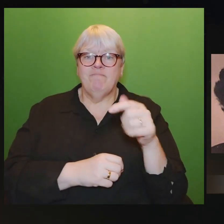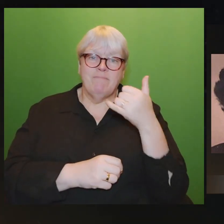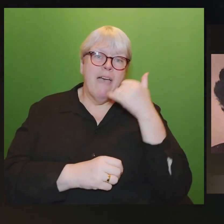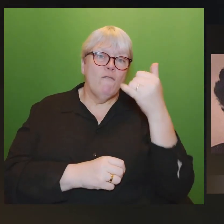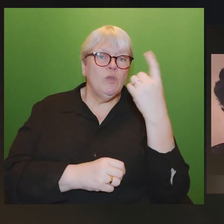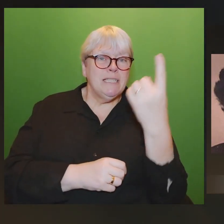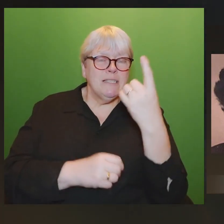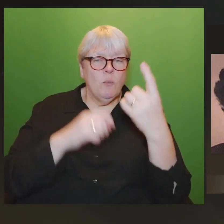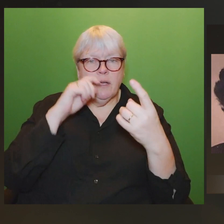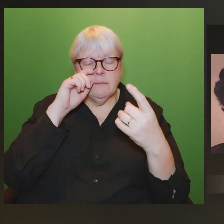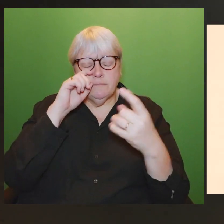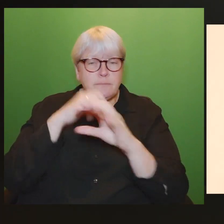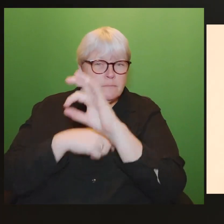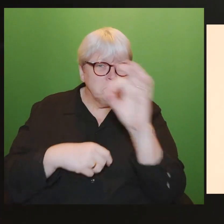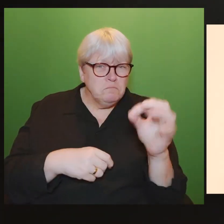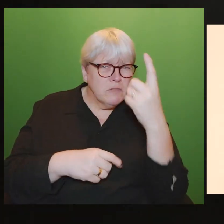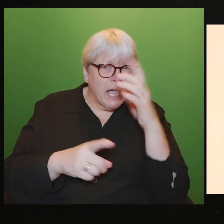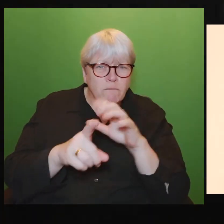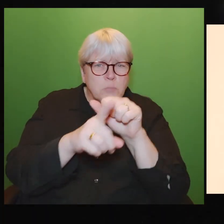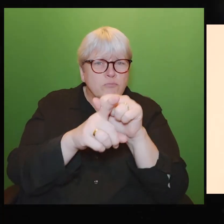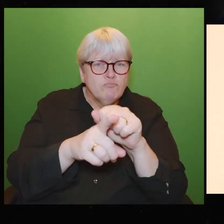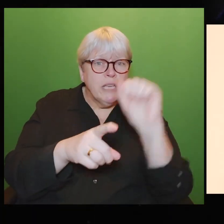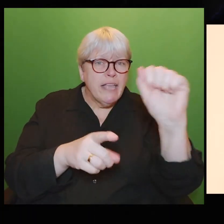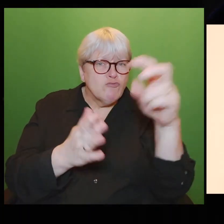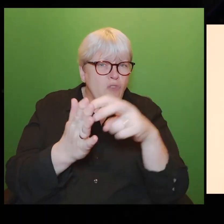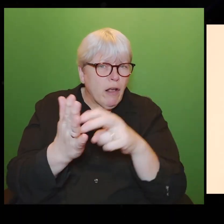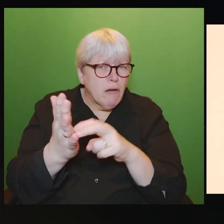was myself and my siblings, my children.